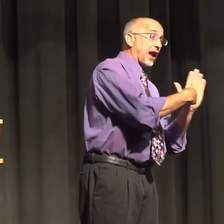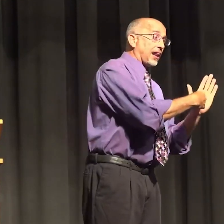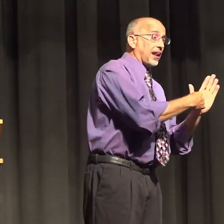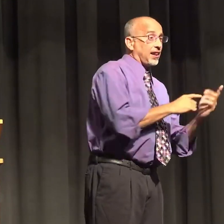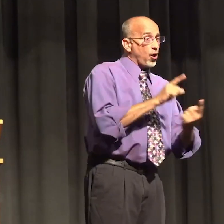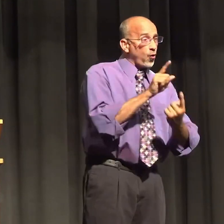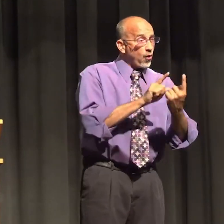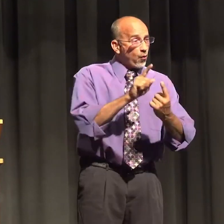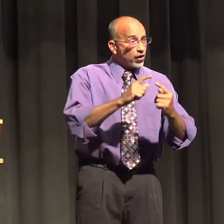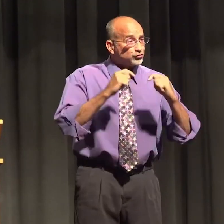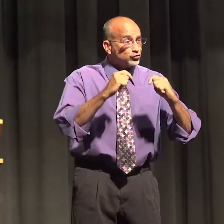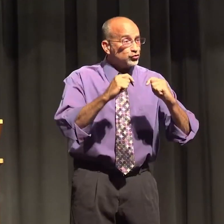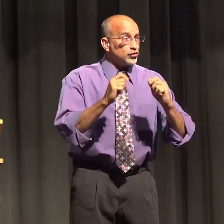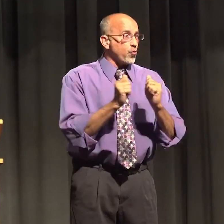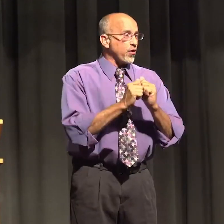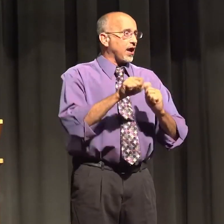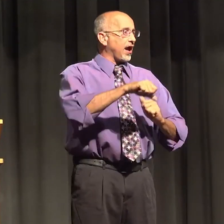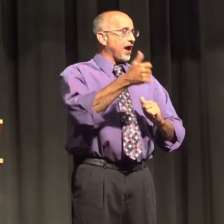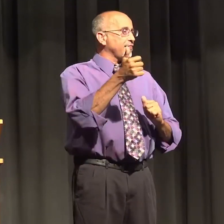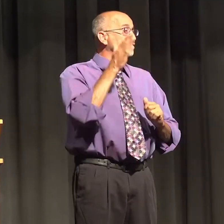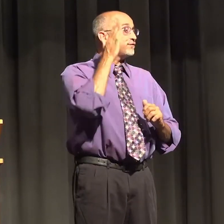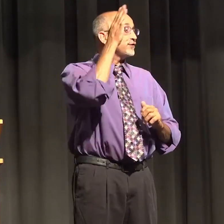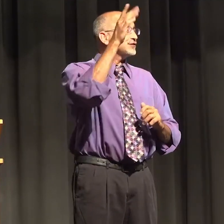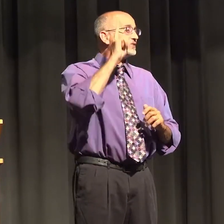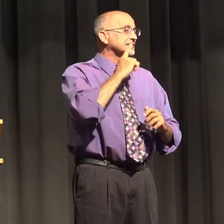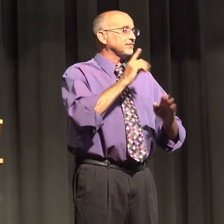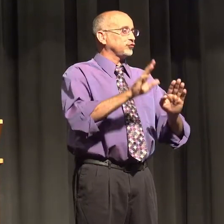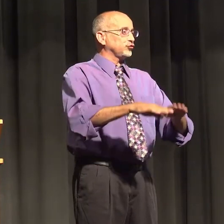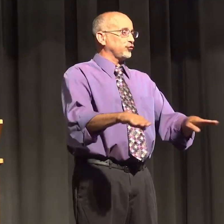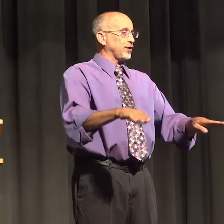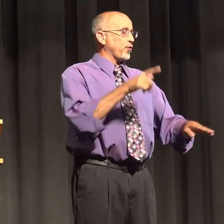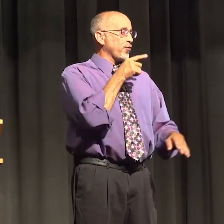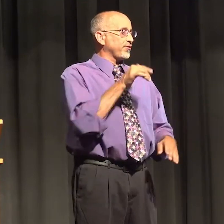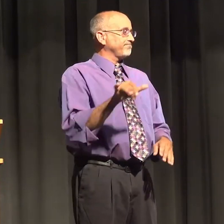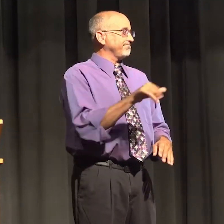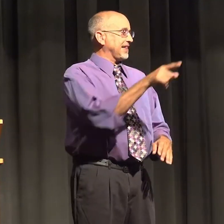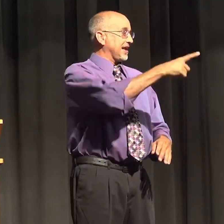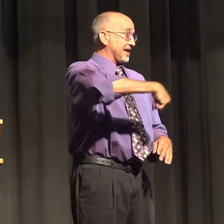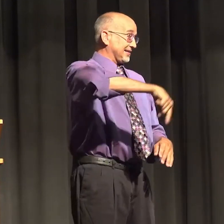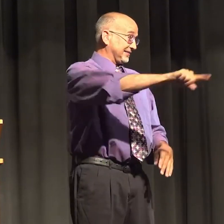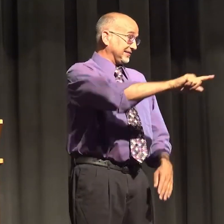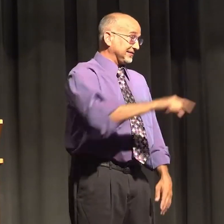volunteer, if you would like to have a role, if you would like to tutor in the future, our future children,